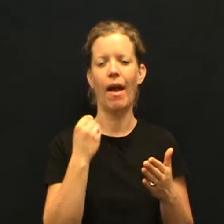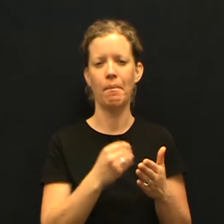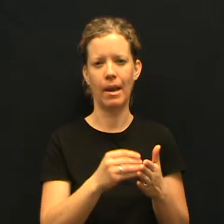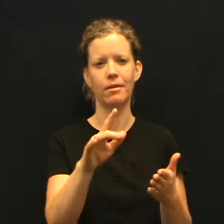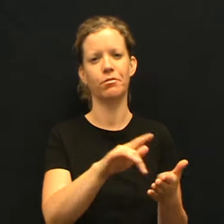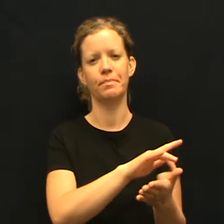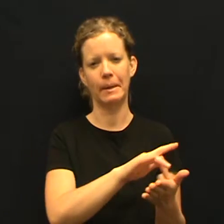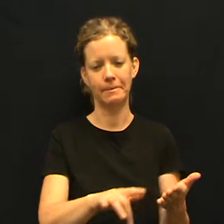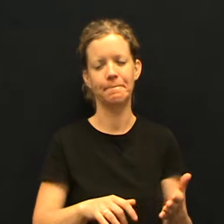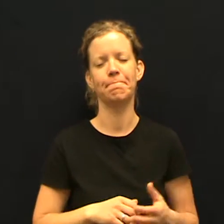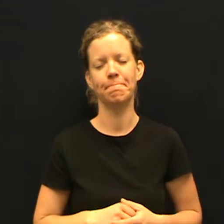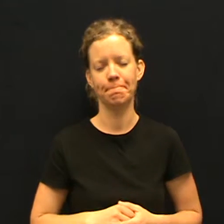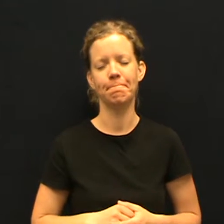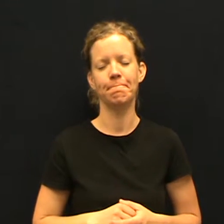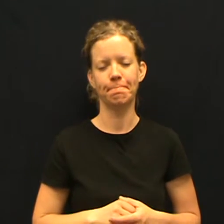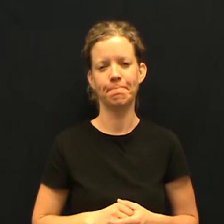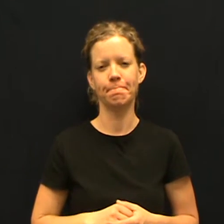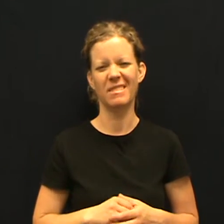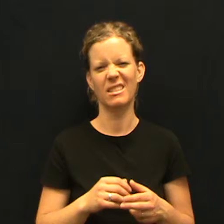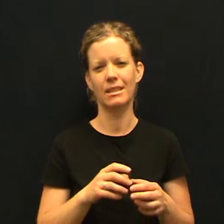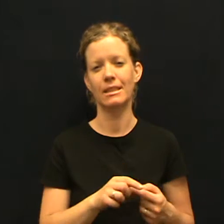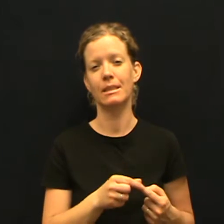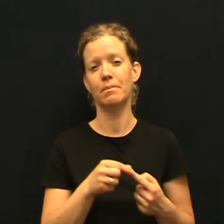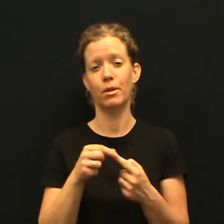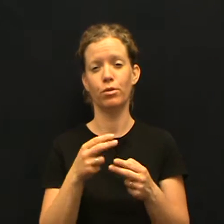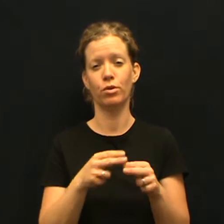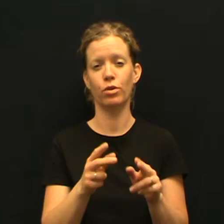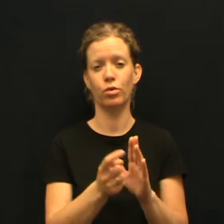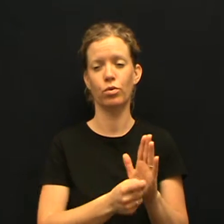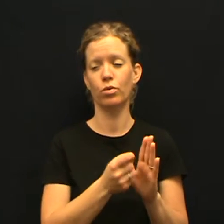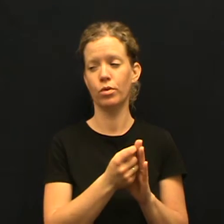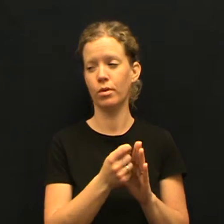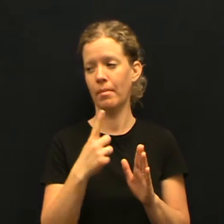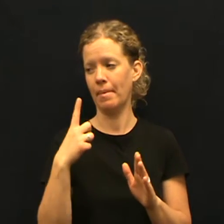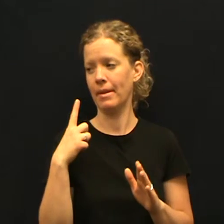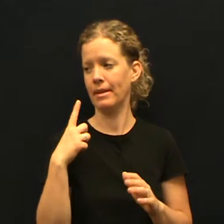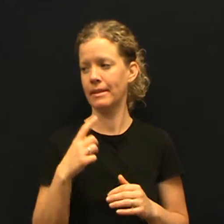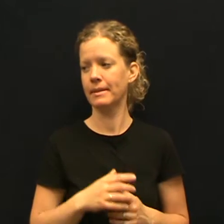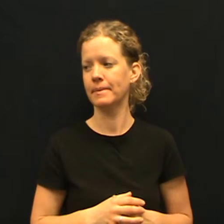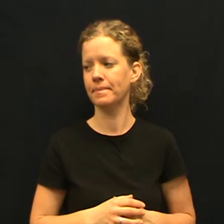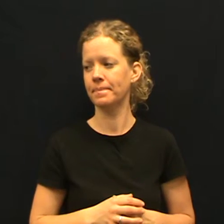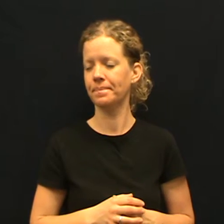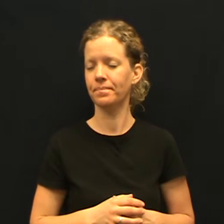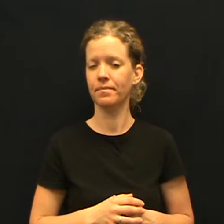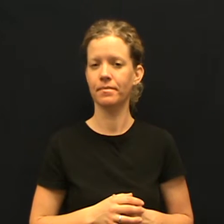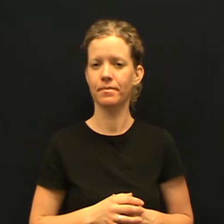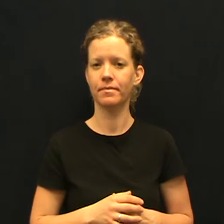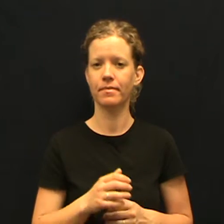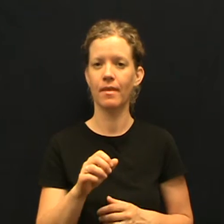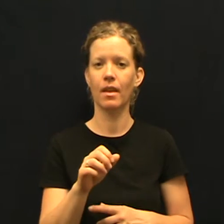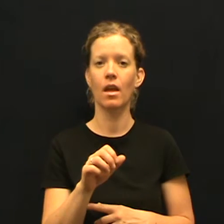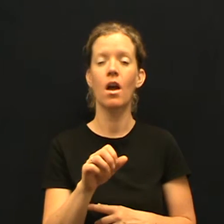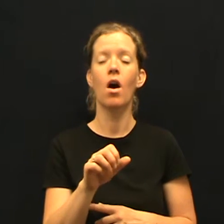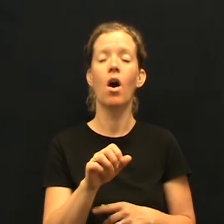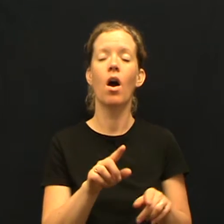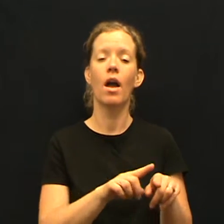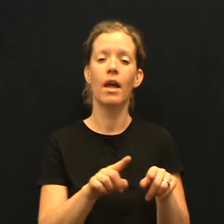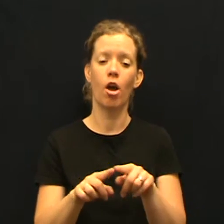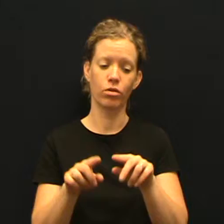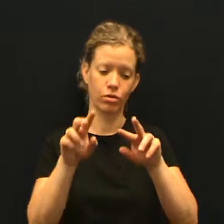handle those short-term liabilities. The other way we will look at to evaluate our cash flows and the health